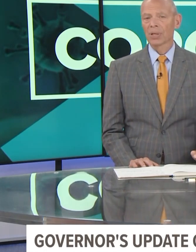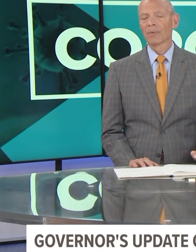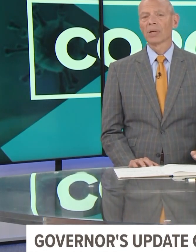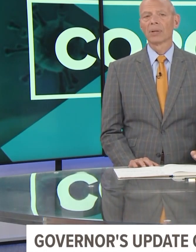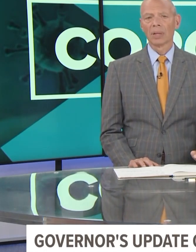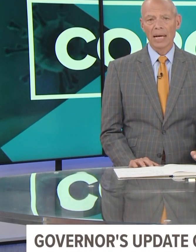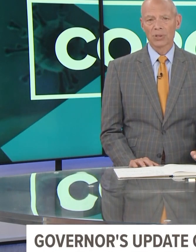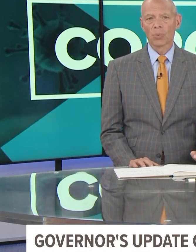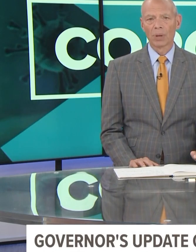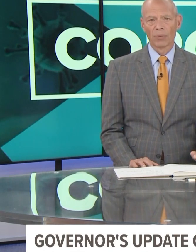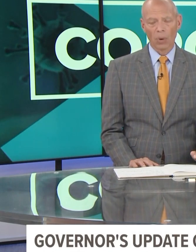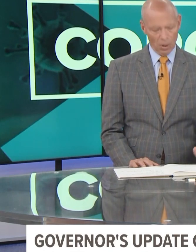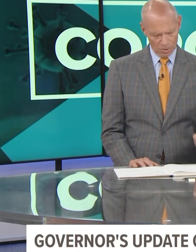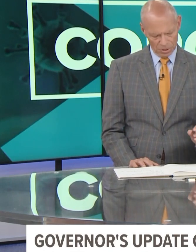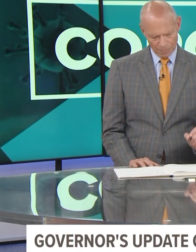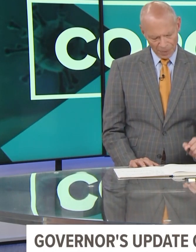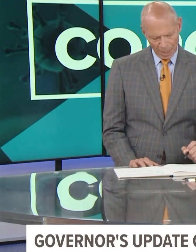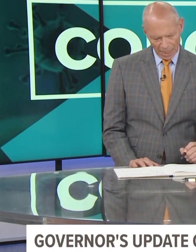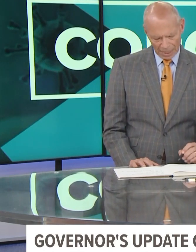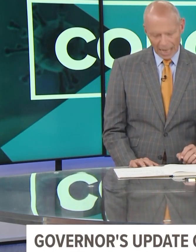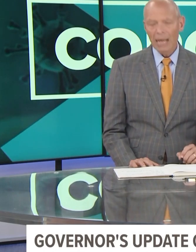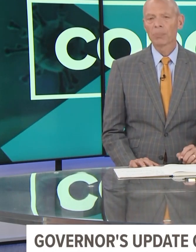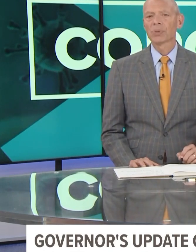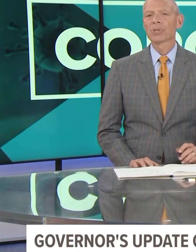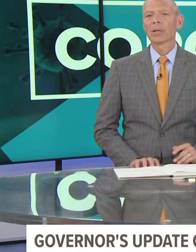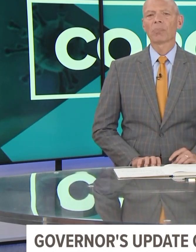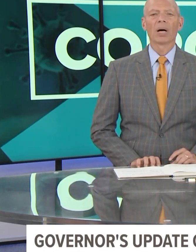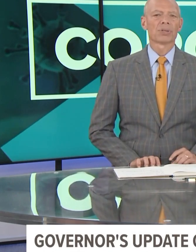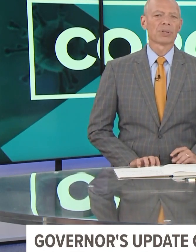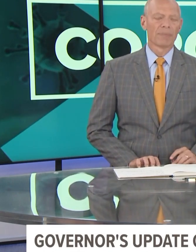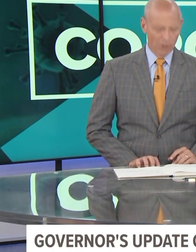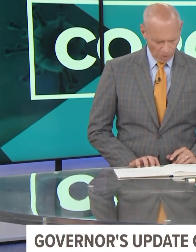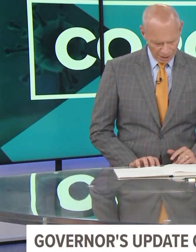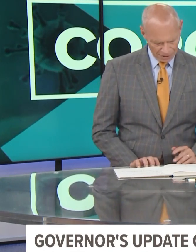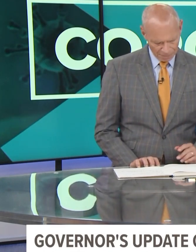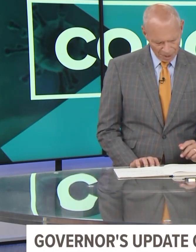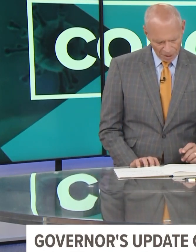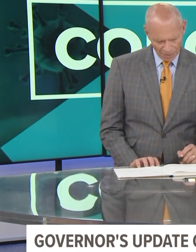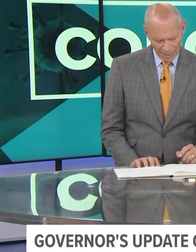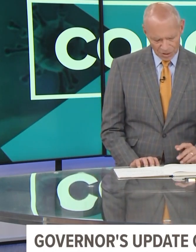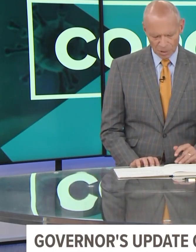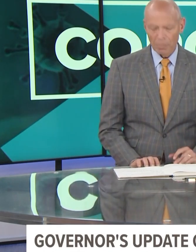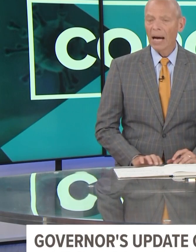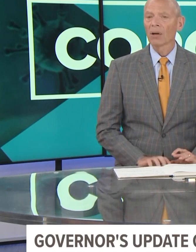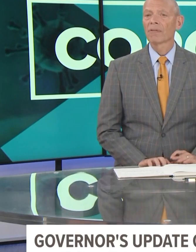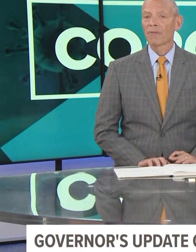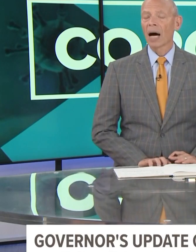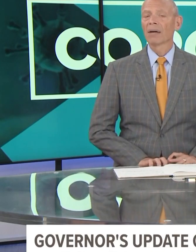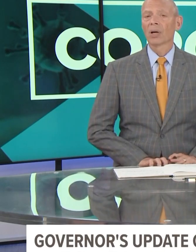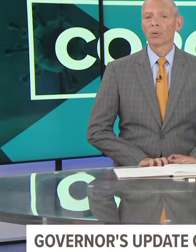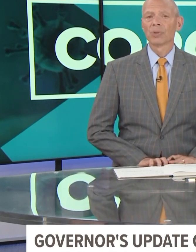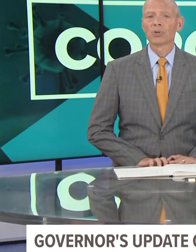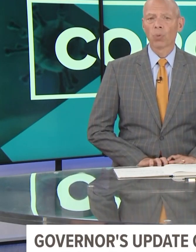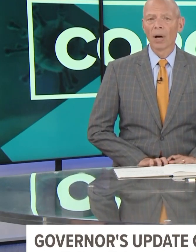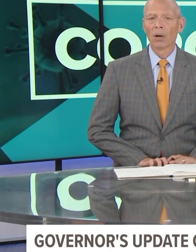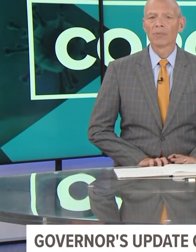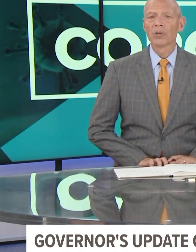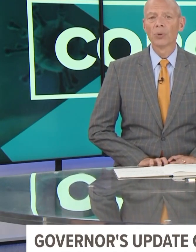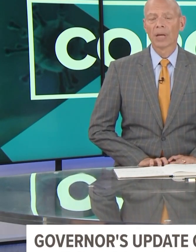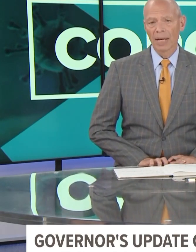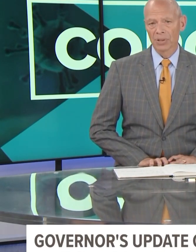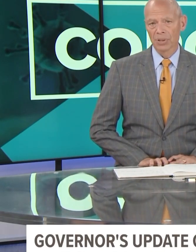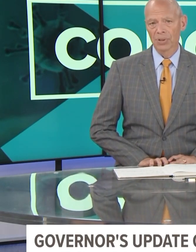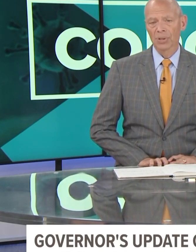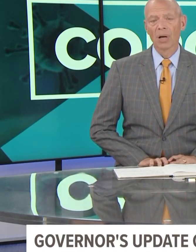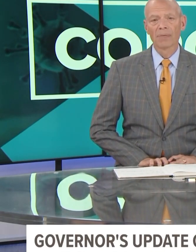6,396 tests given in the last 24 hours. At an 8% positivity rate, that's about 512